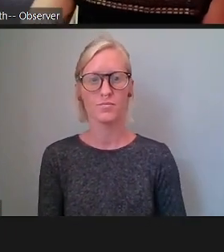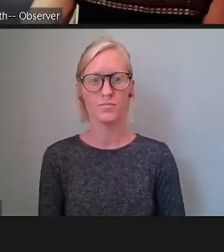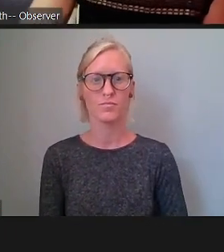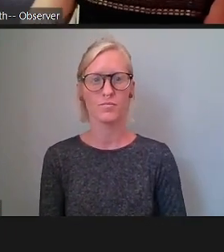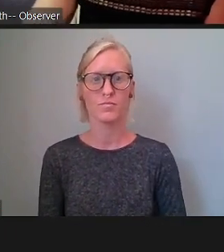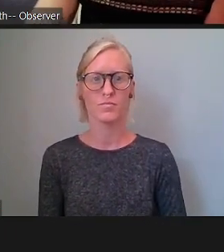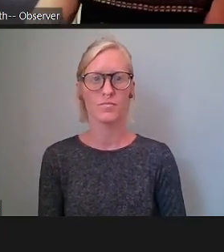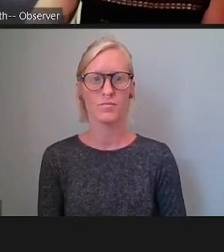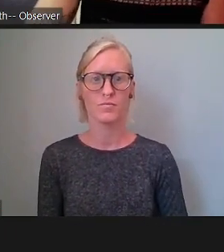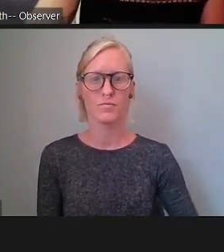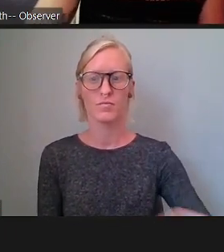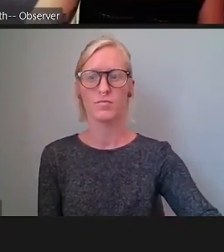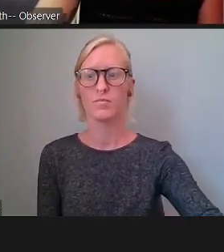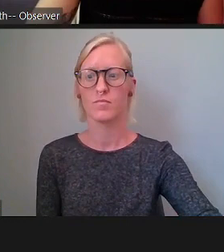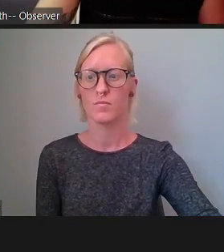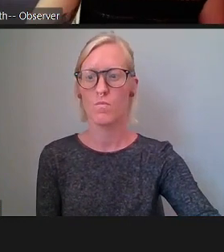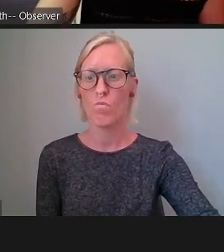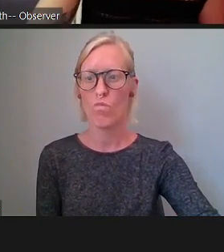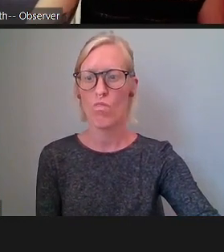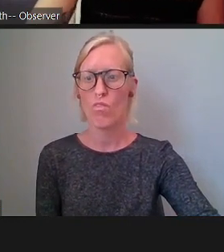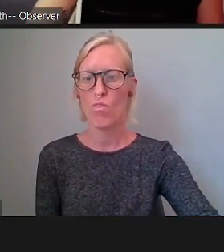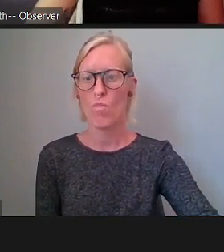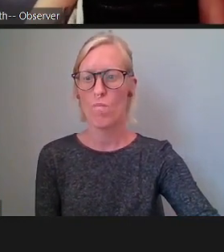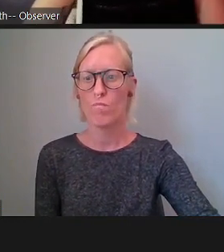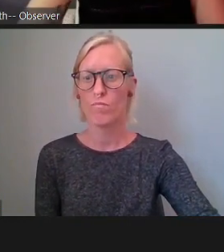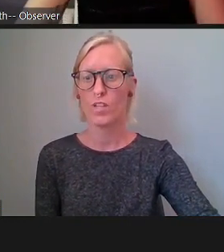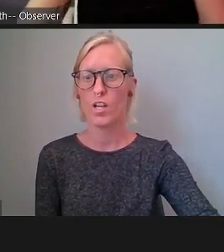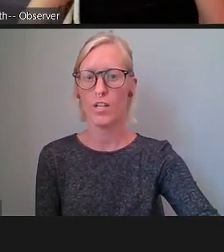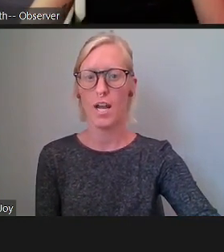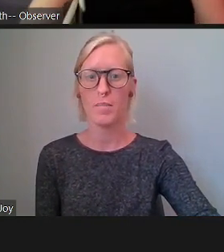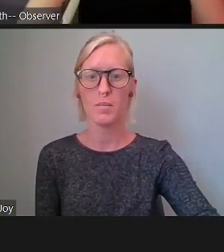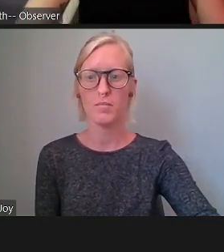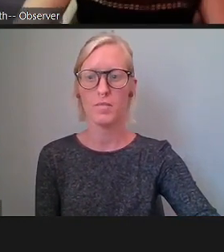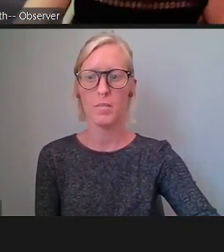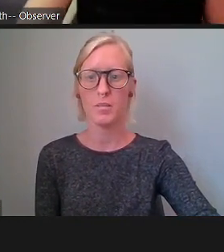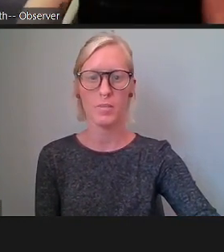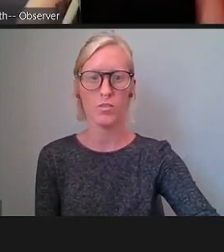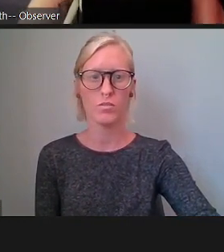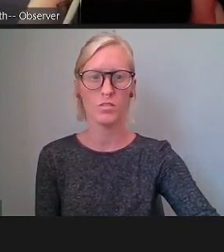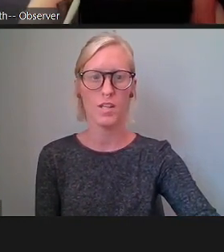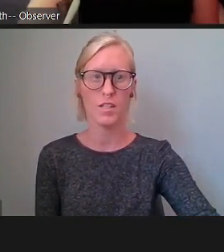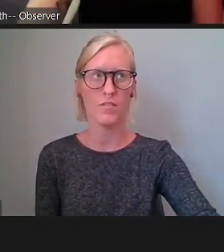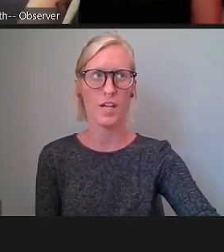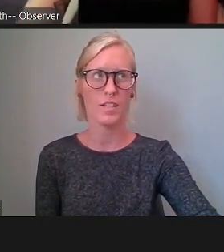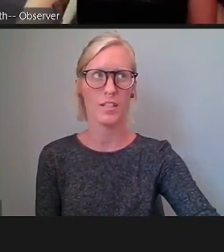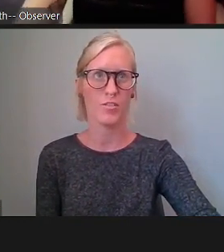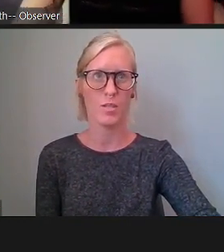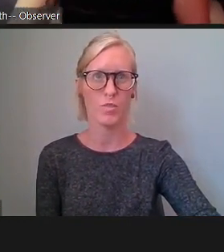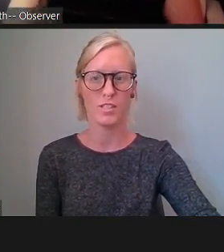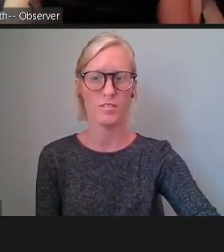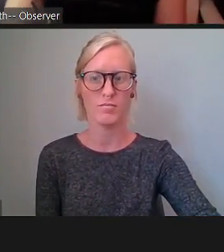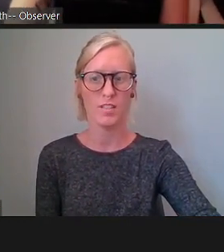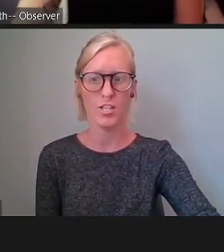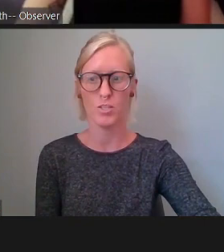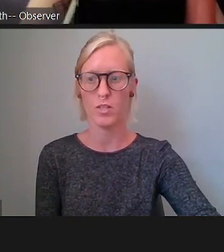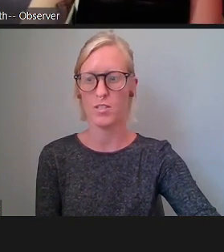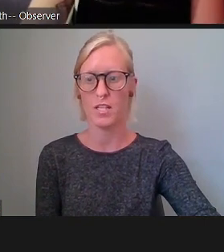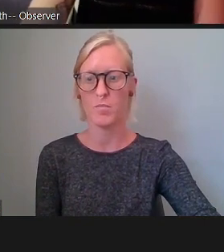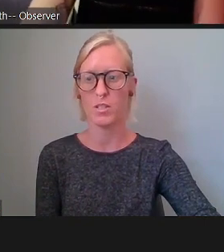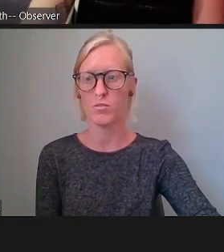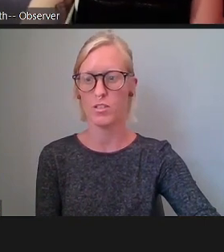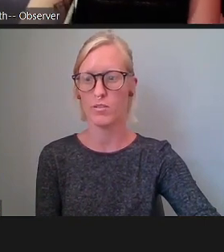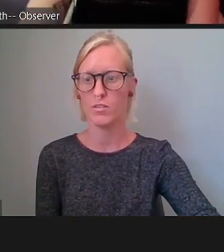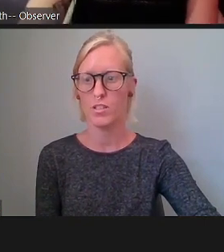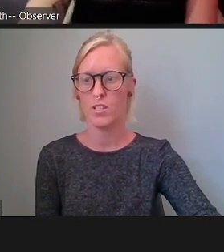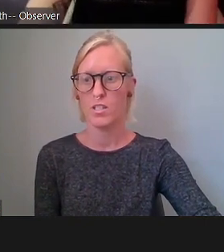All right. Well, you tell me when we're ready to go. Okay, I'm gonna mute, and then if I for some reason, I should be able to